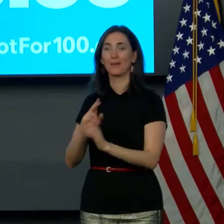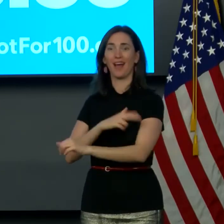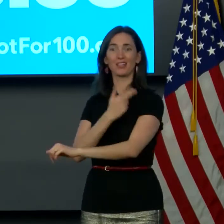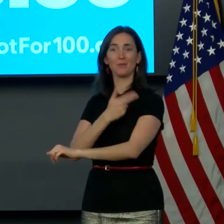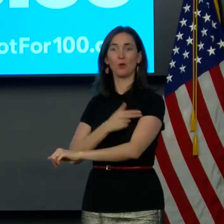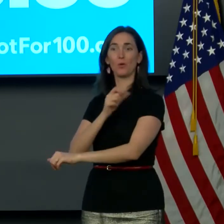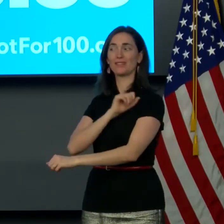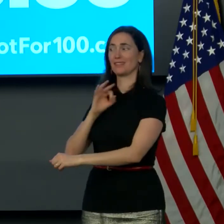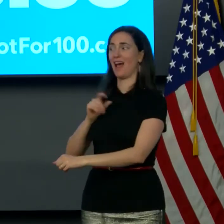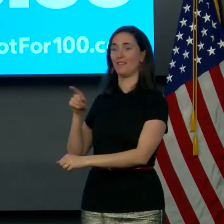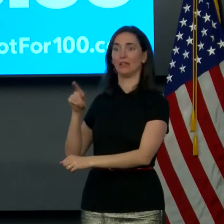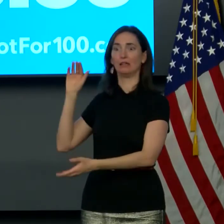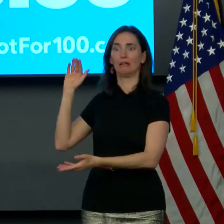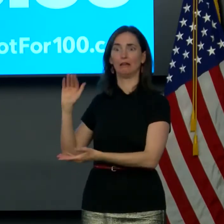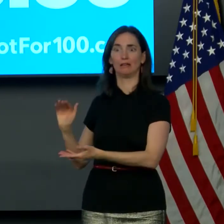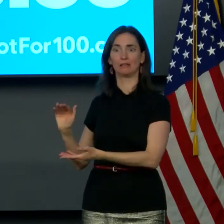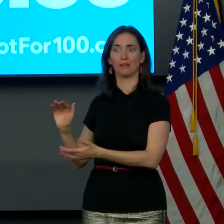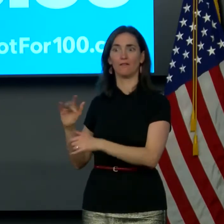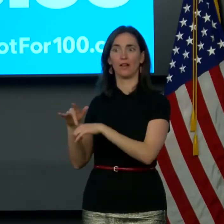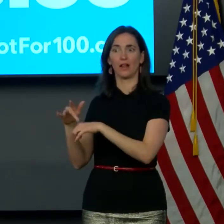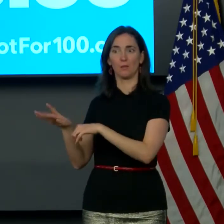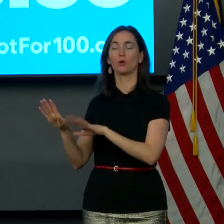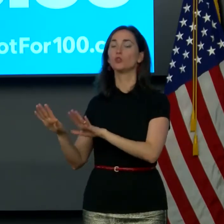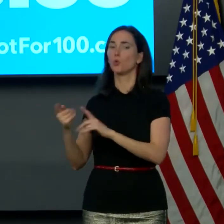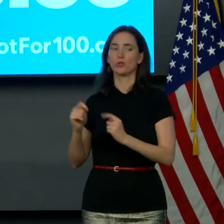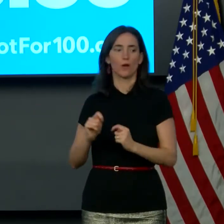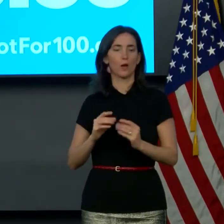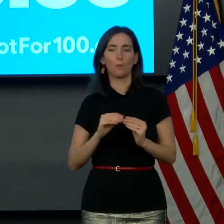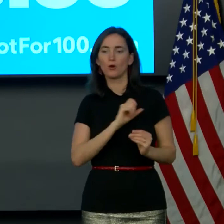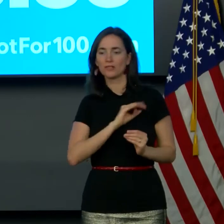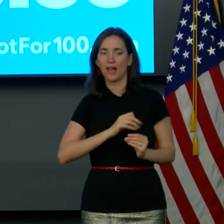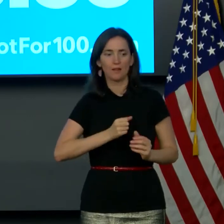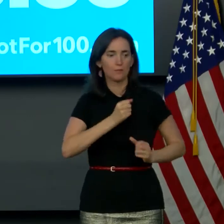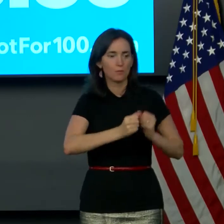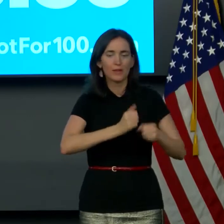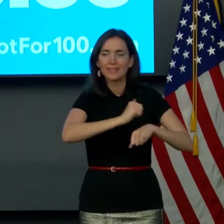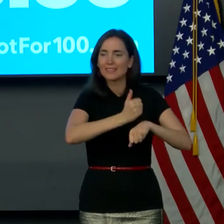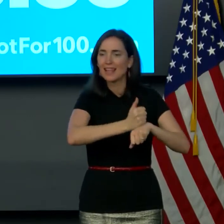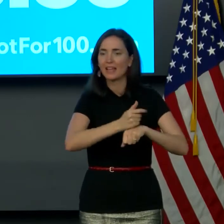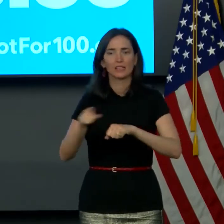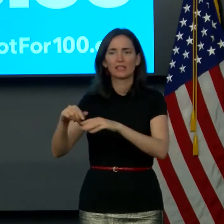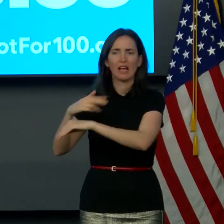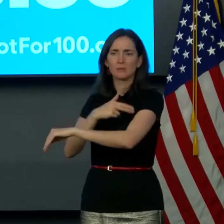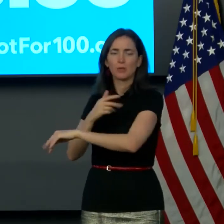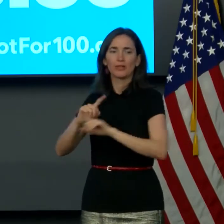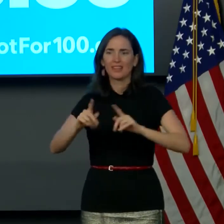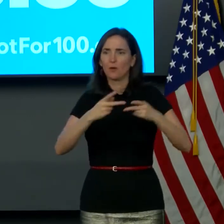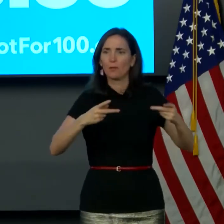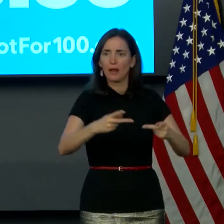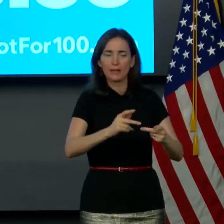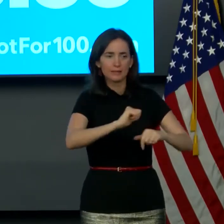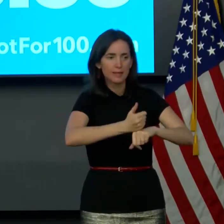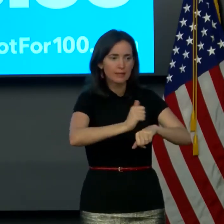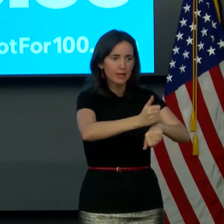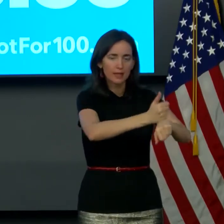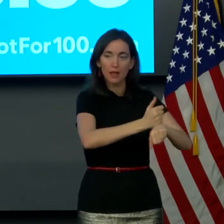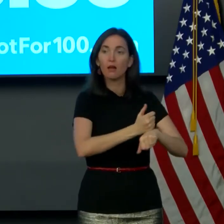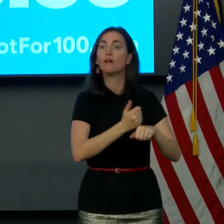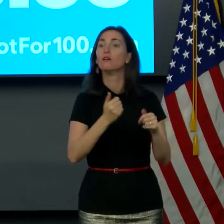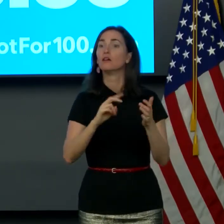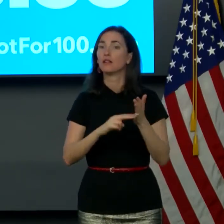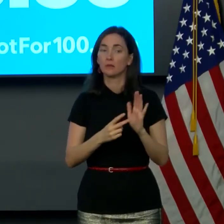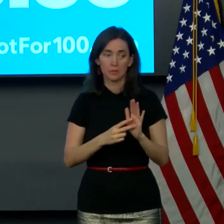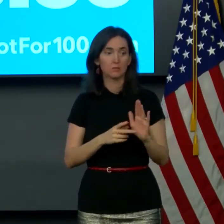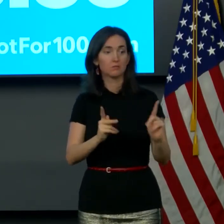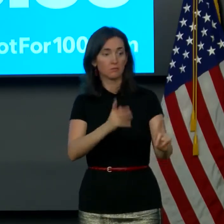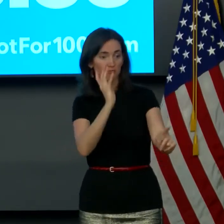to bring in additional staffing, set up additional locations where this can happen, both so that we can increase the number of